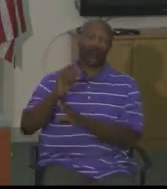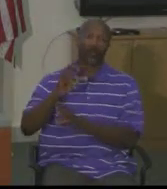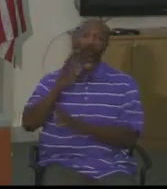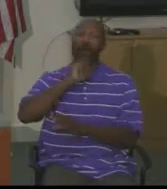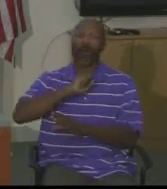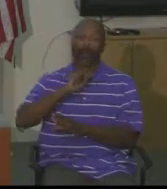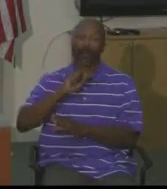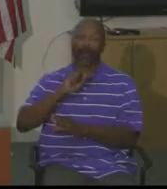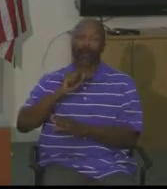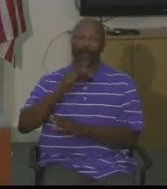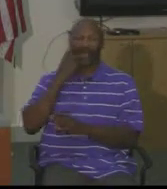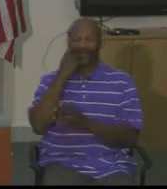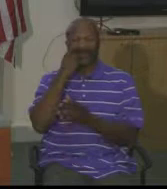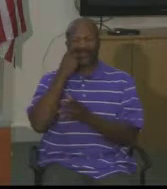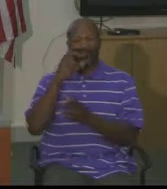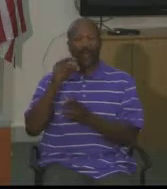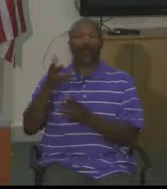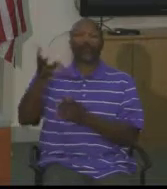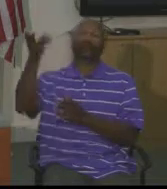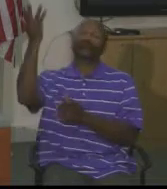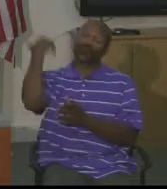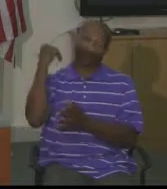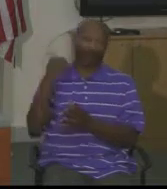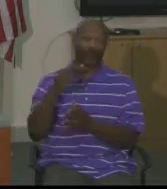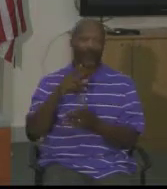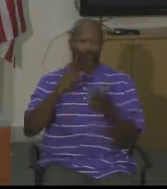We're not talking in the last one.